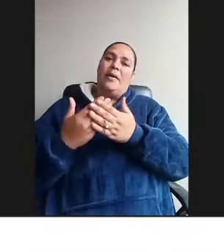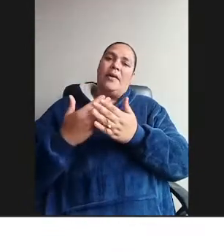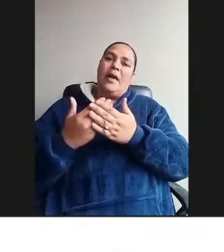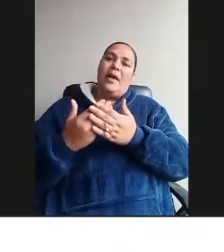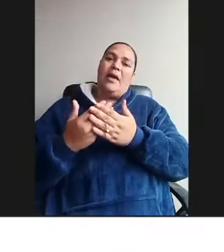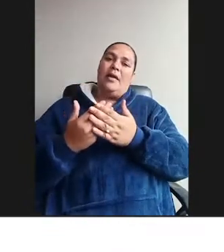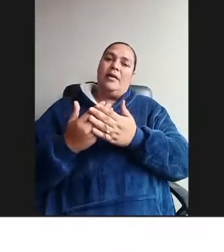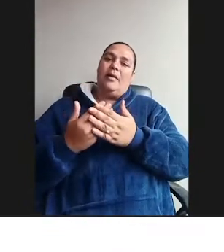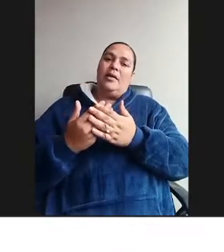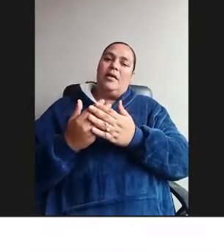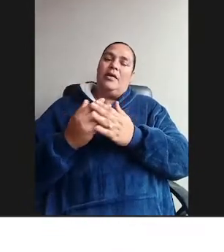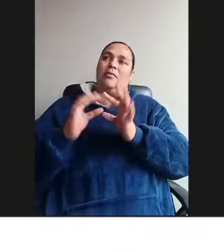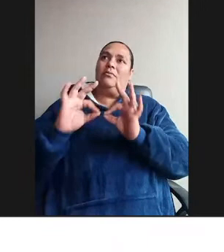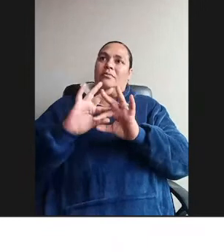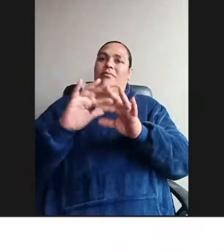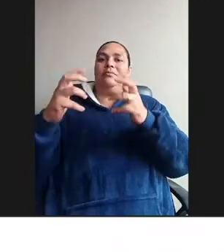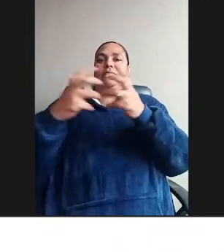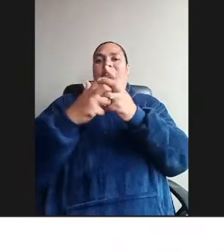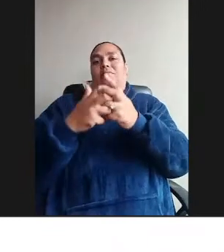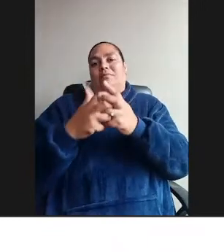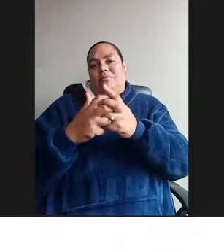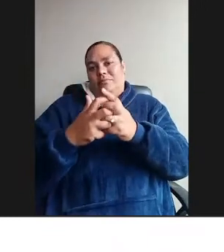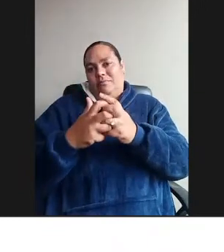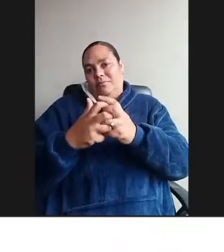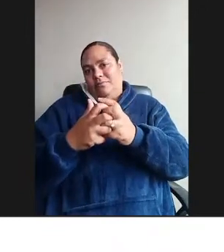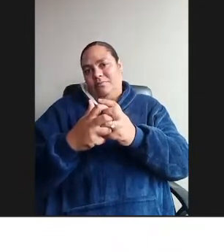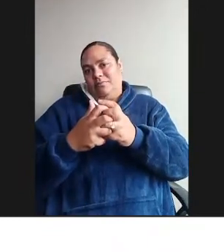suitably targeted, if I can put it that way.